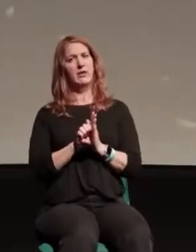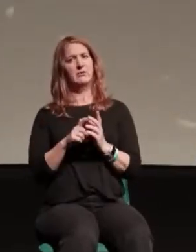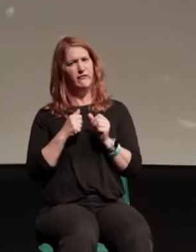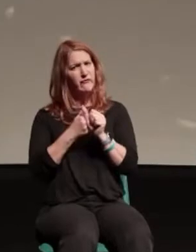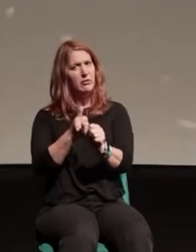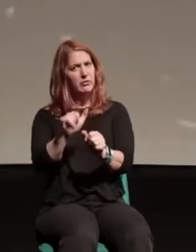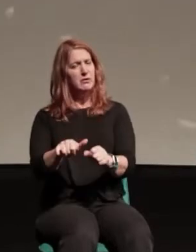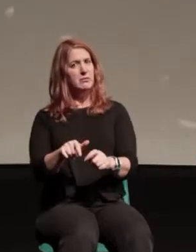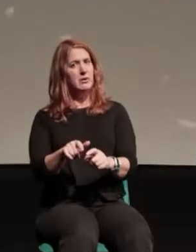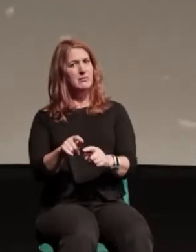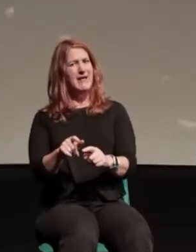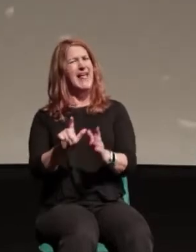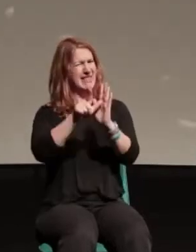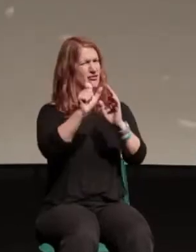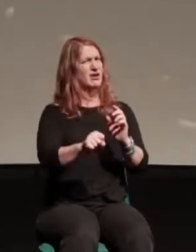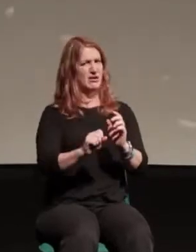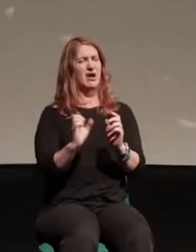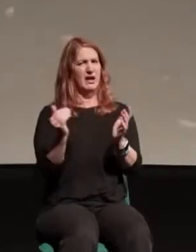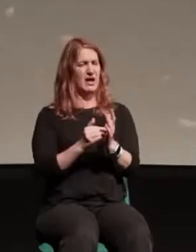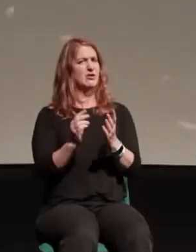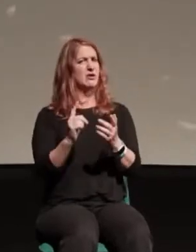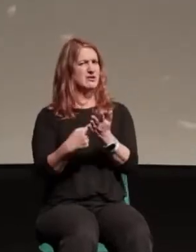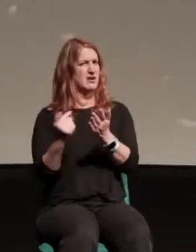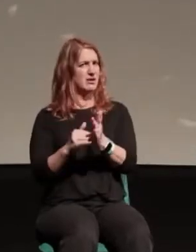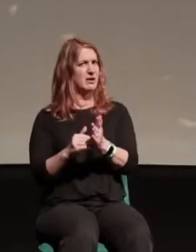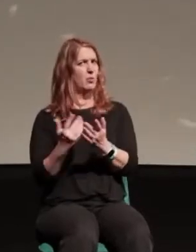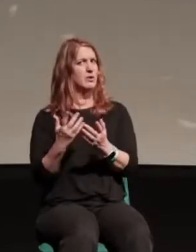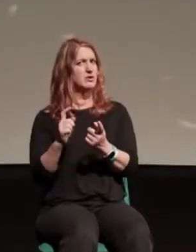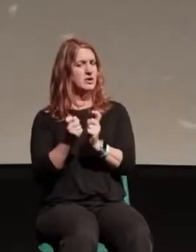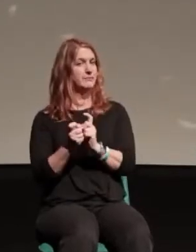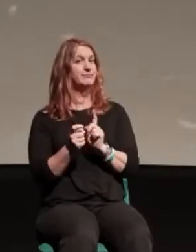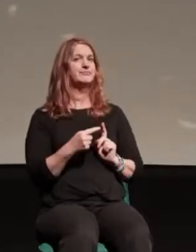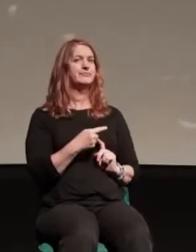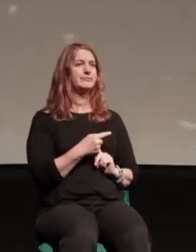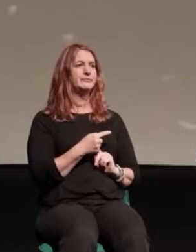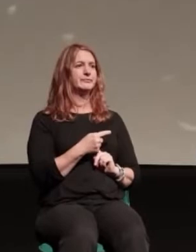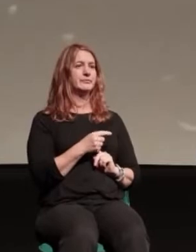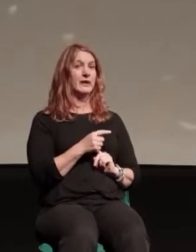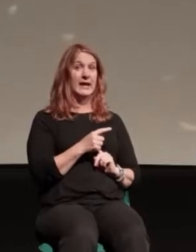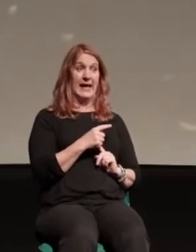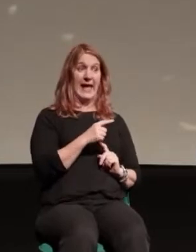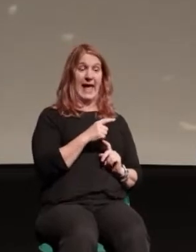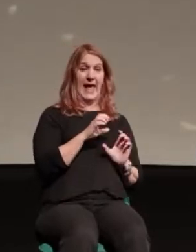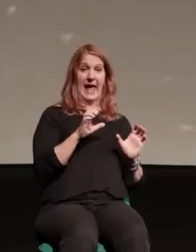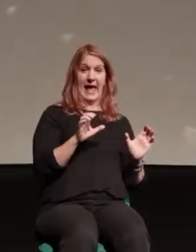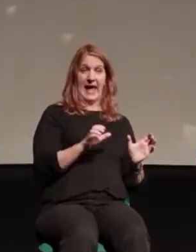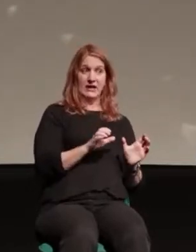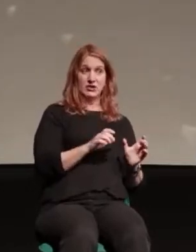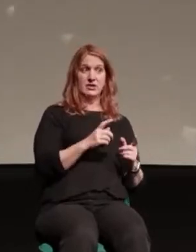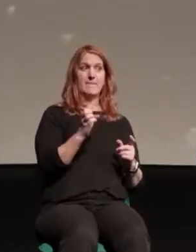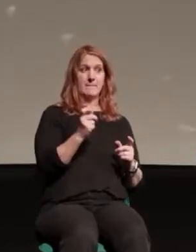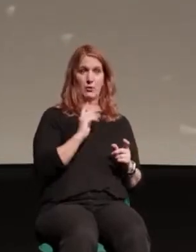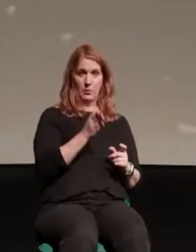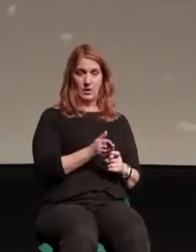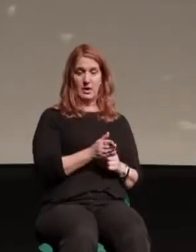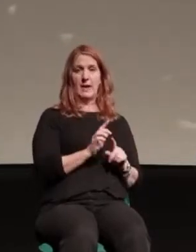We can come back later to some of the things I think Yeah. change in the Well, standards. Actually, I would, we'll come back to